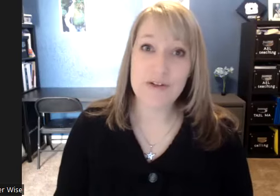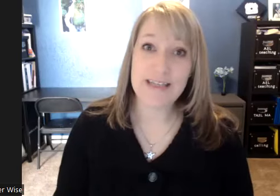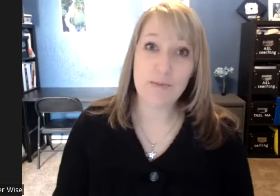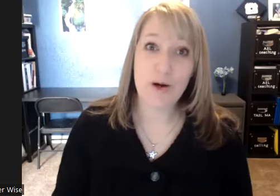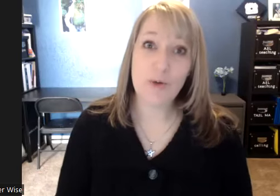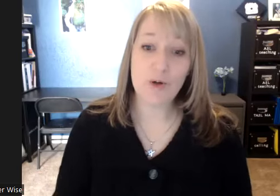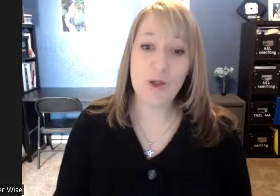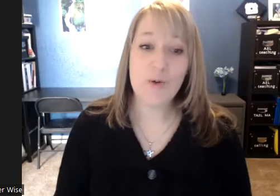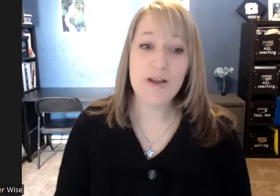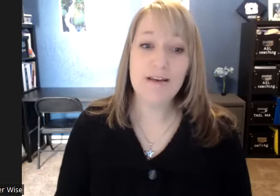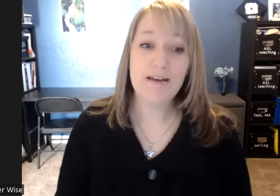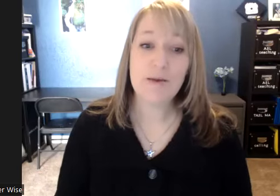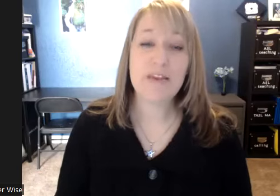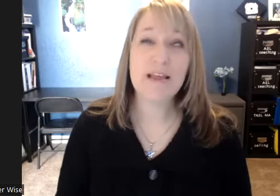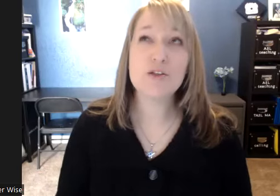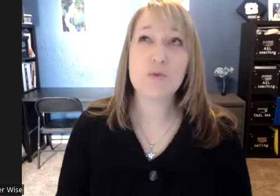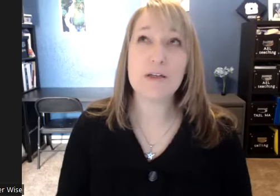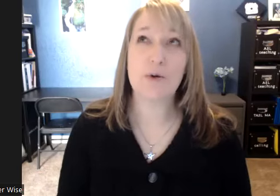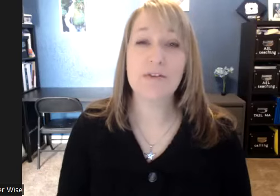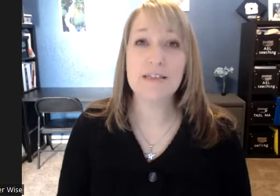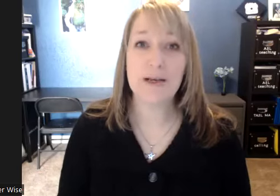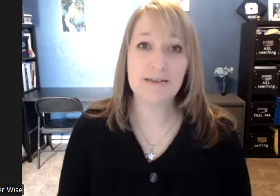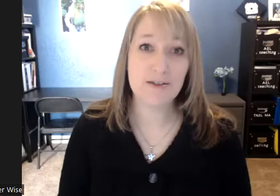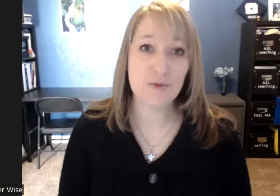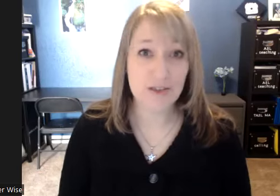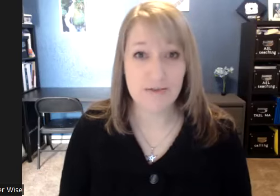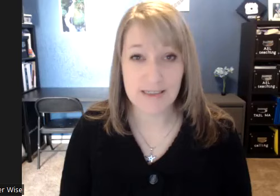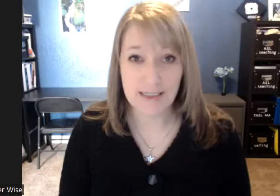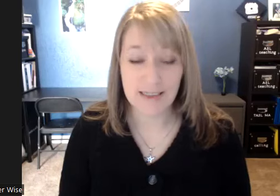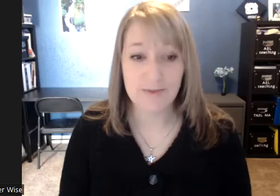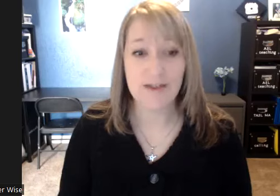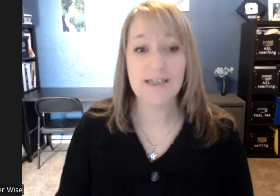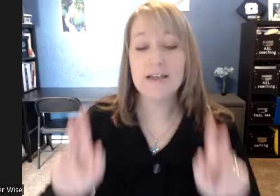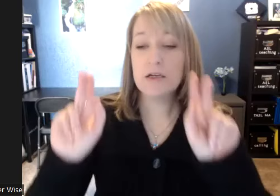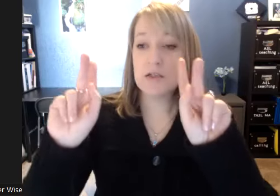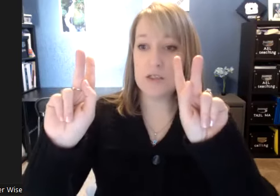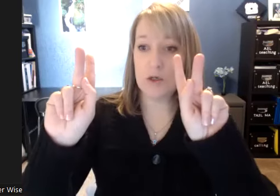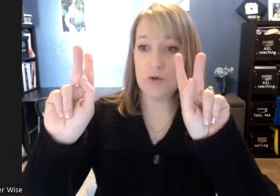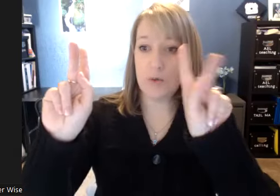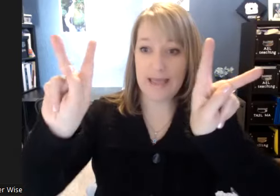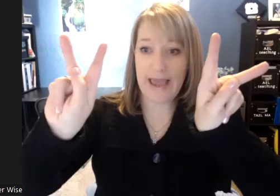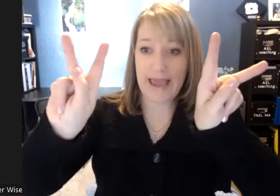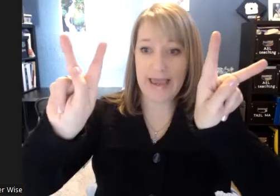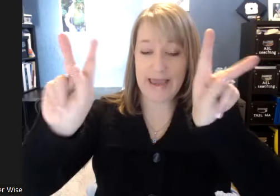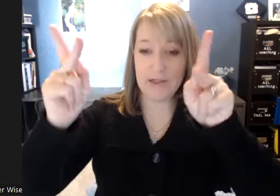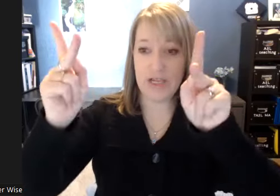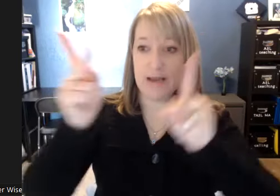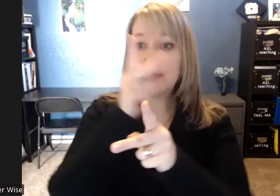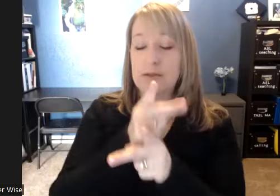you're saying borrow or loan, but the English word equivalent depends on the direction of the sign, right? So you want K hand shapes,